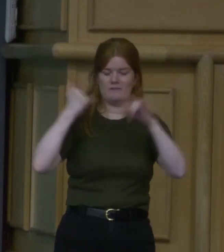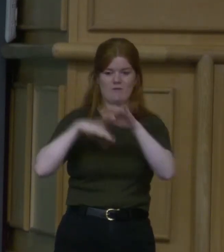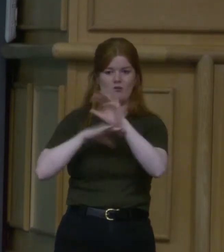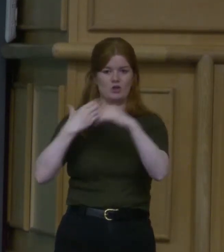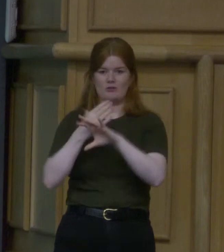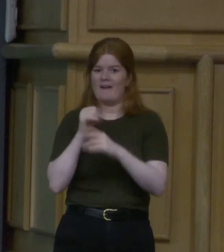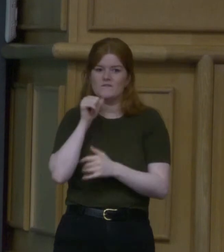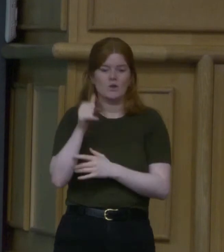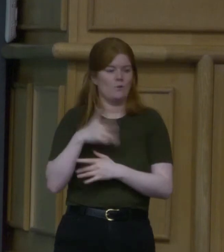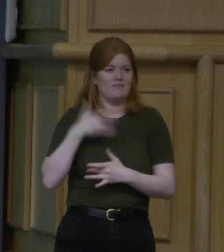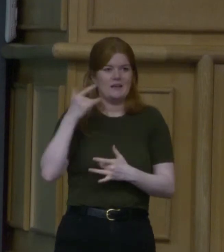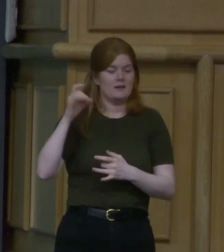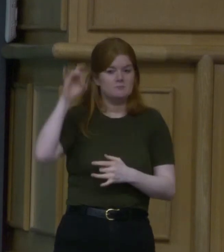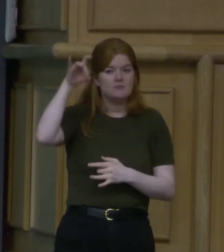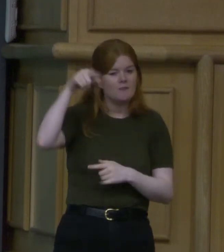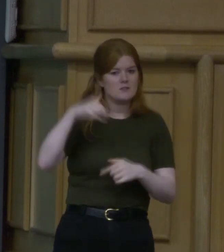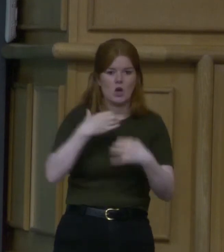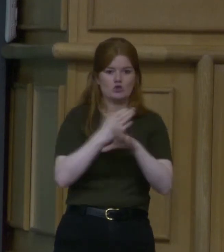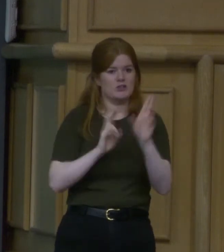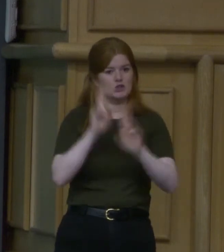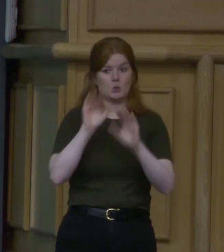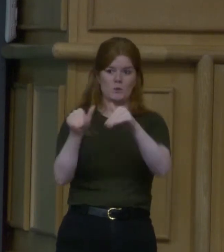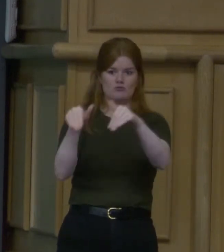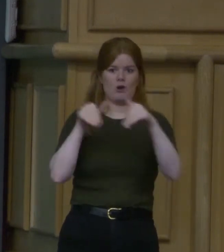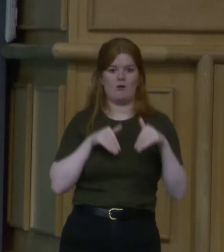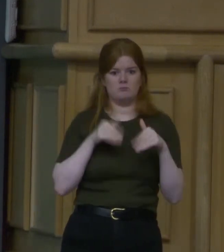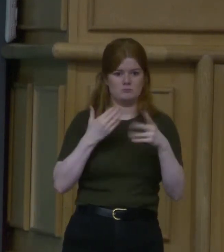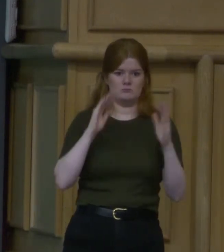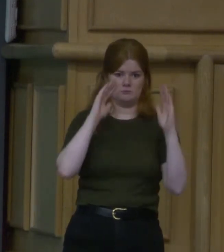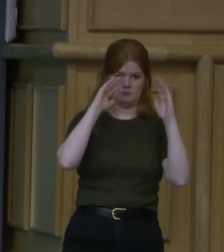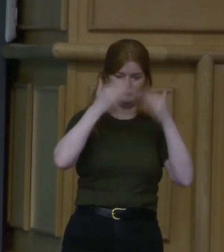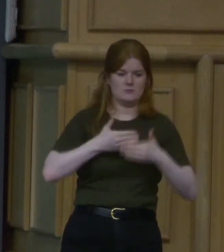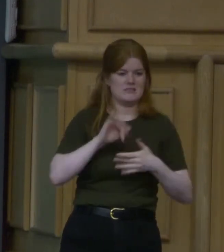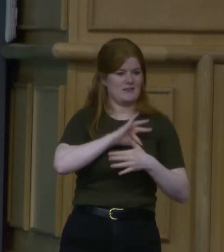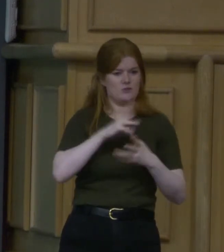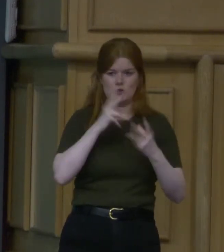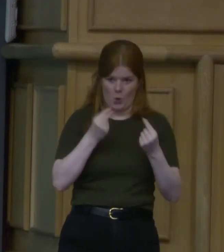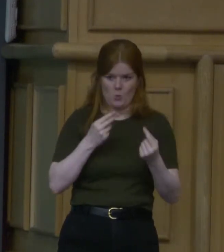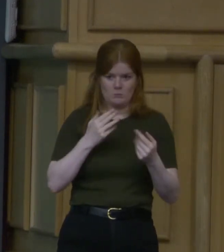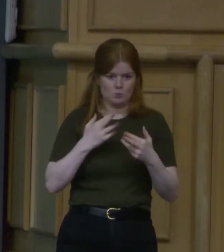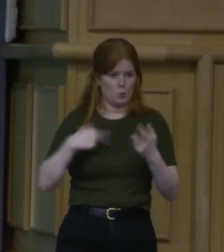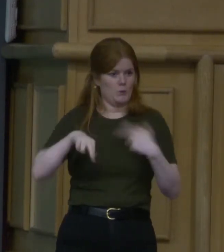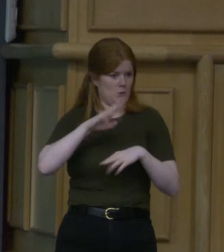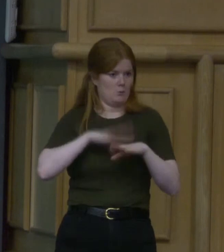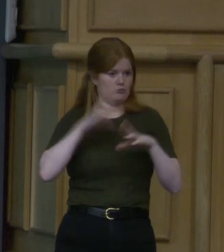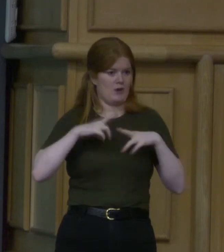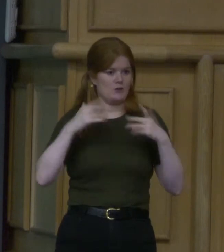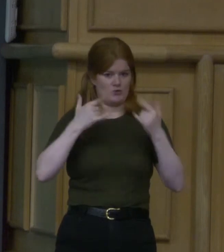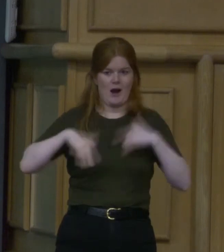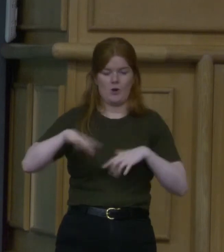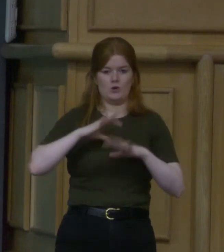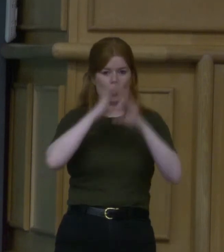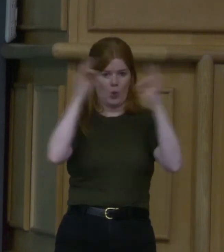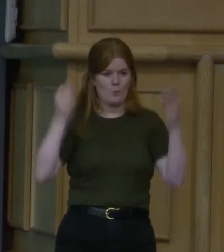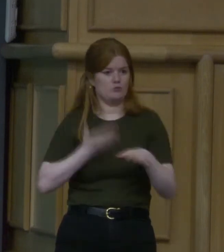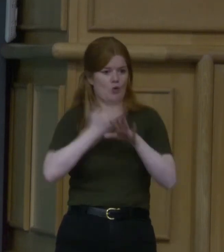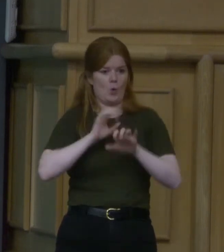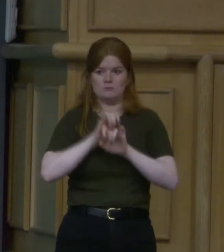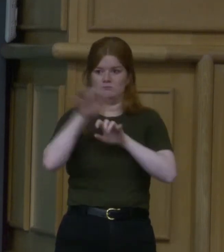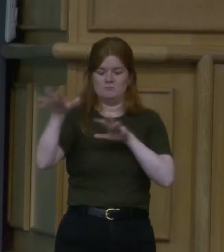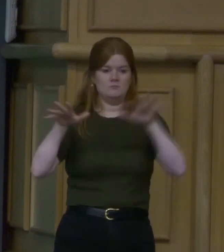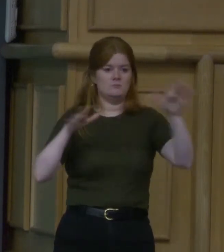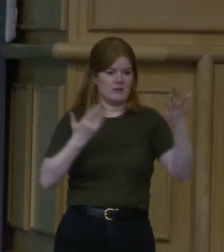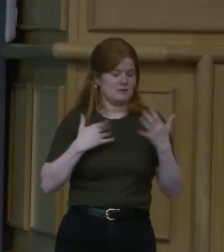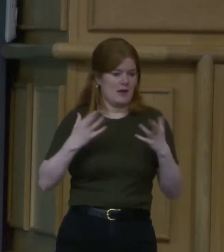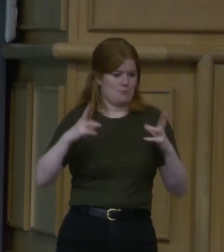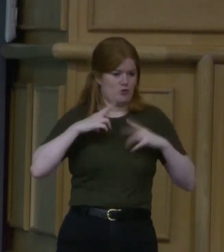no hint that this country should withdraw into itself. Rather, enormous pride in our global role, and pride in the fact